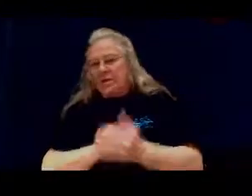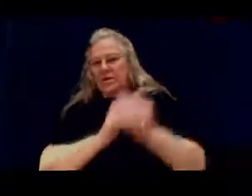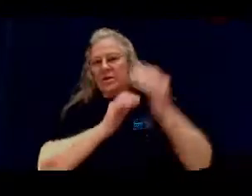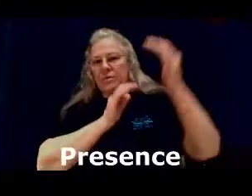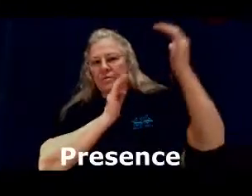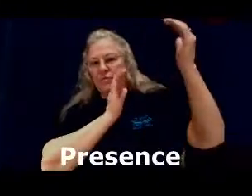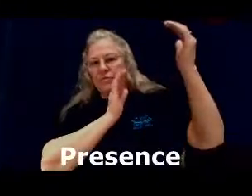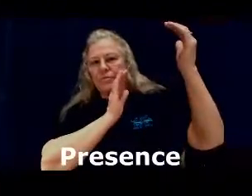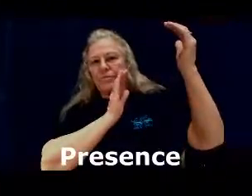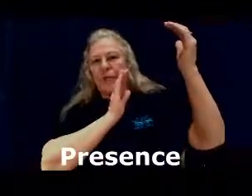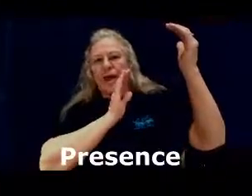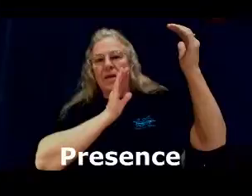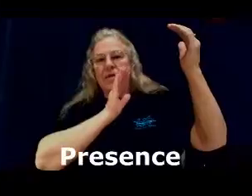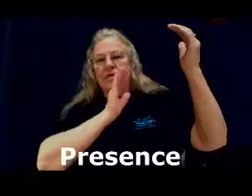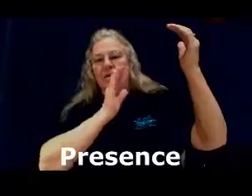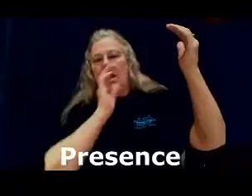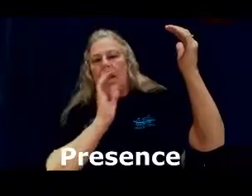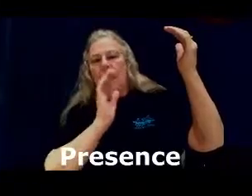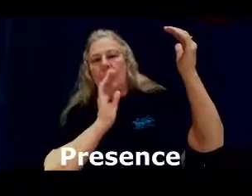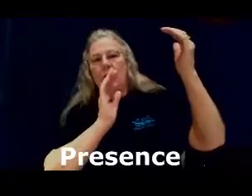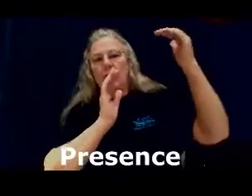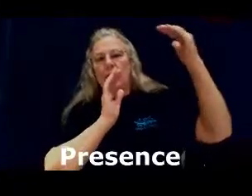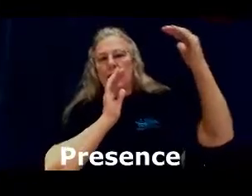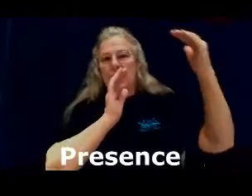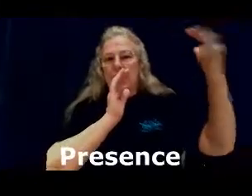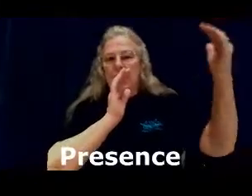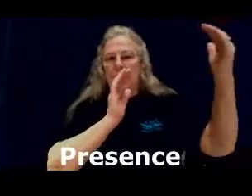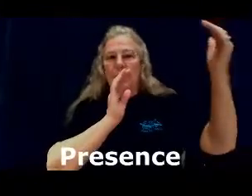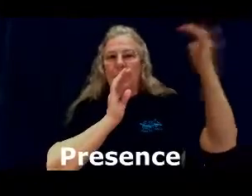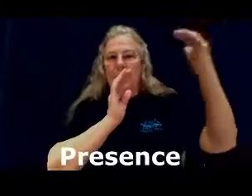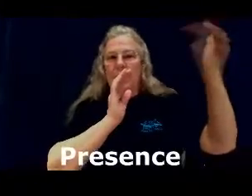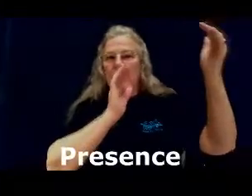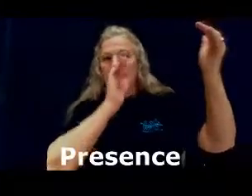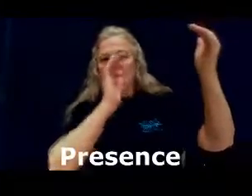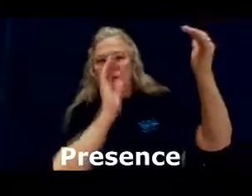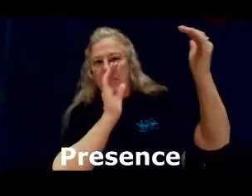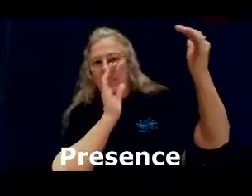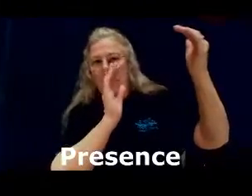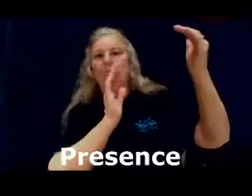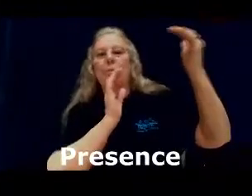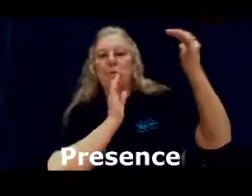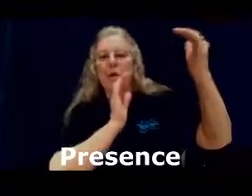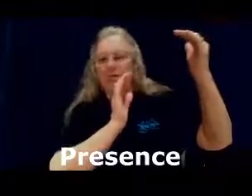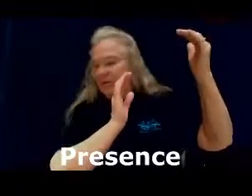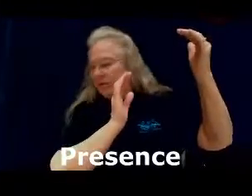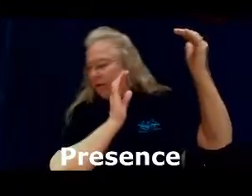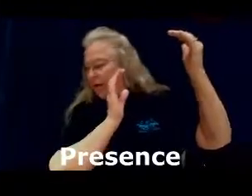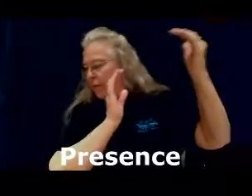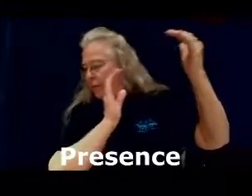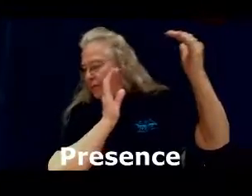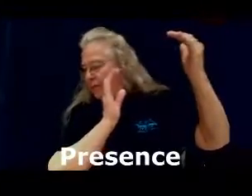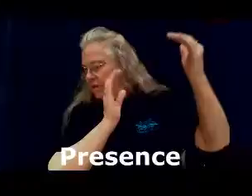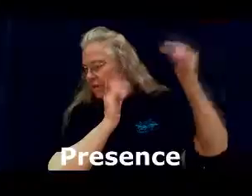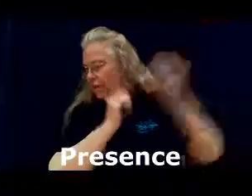Presence. And that's I'm looking at him, he's looking at me. Presence. We're in the presence of one